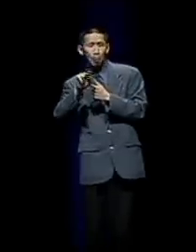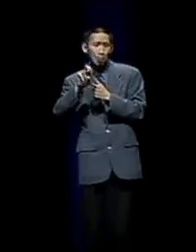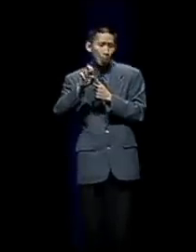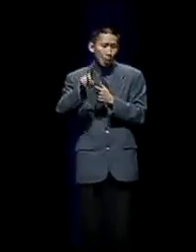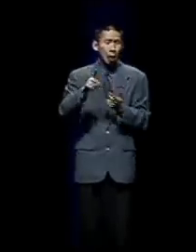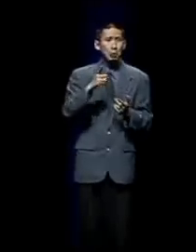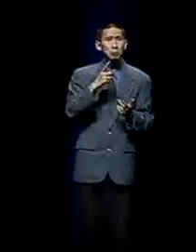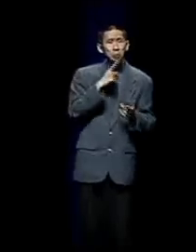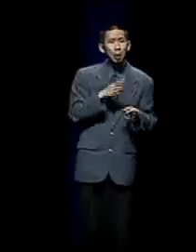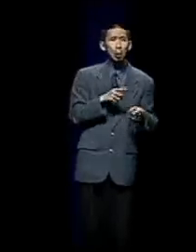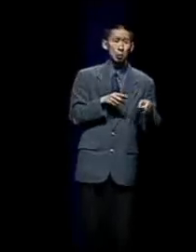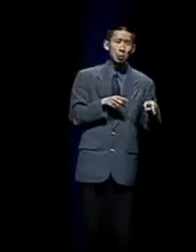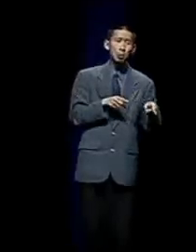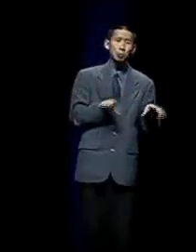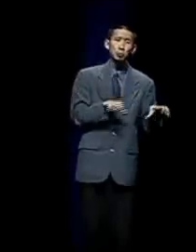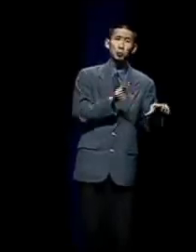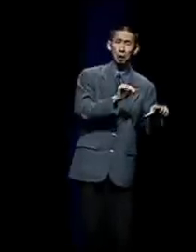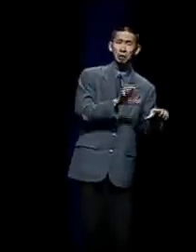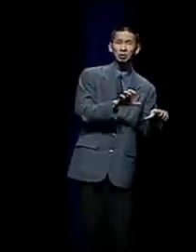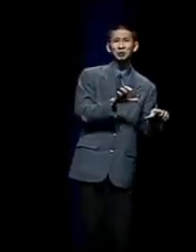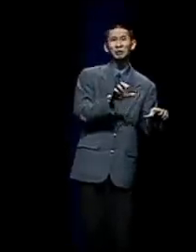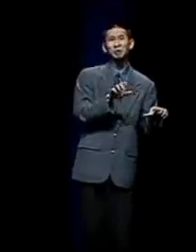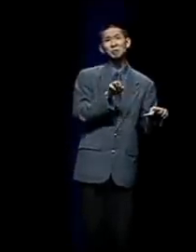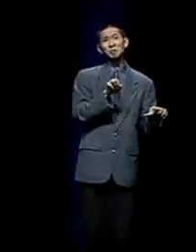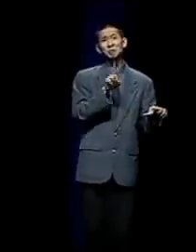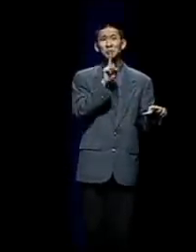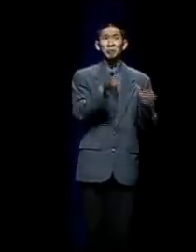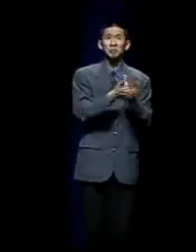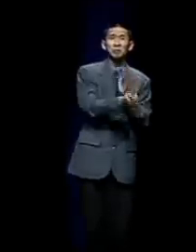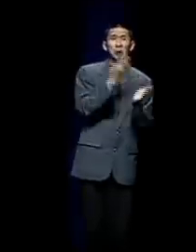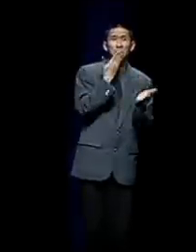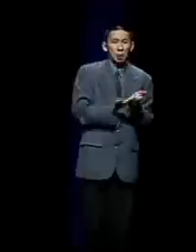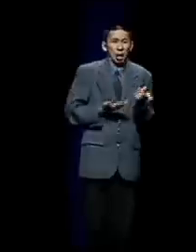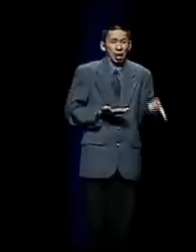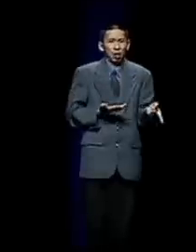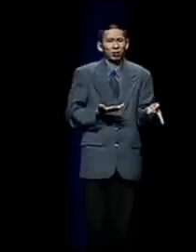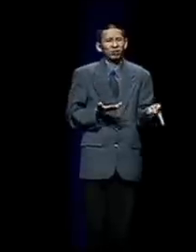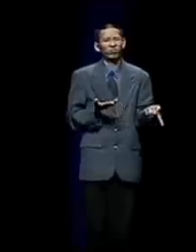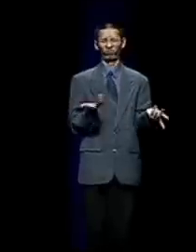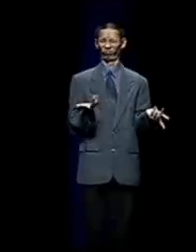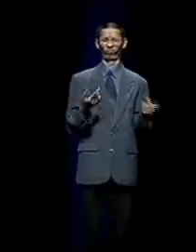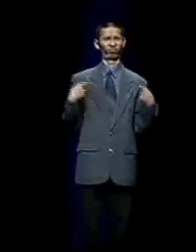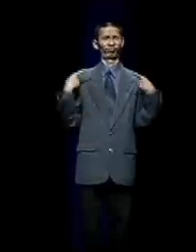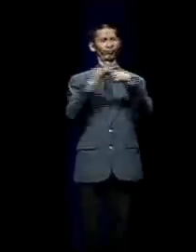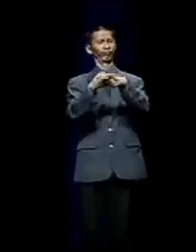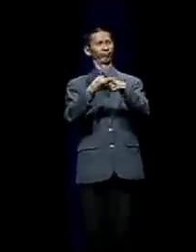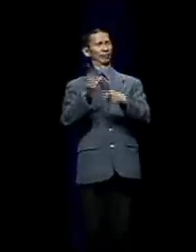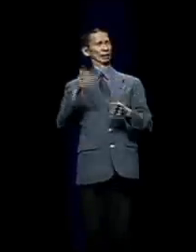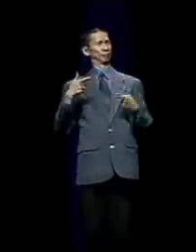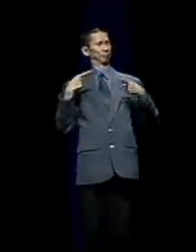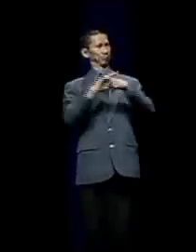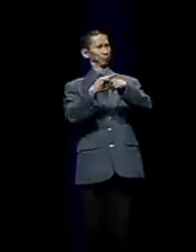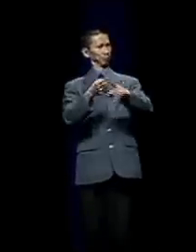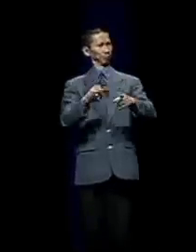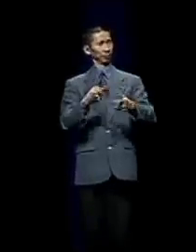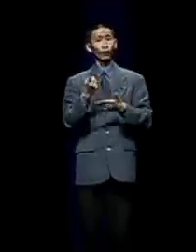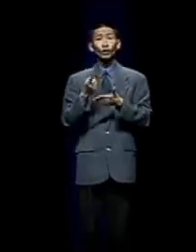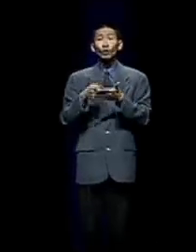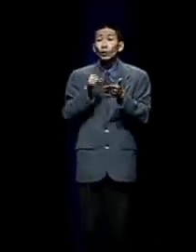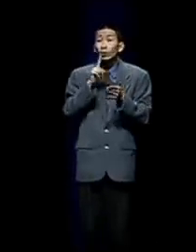Okay? That doesn't make logical sense. What does make sense is that an advanced person